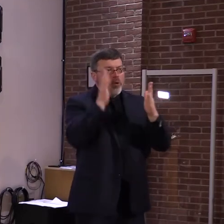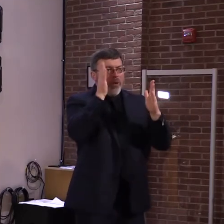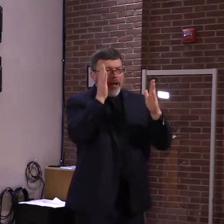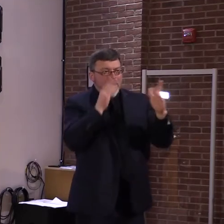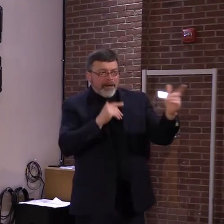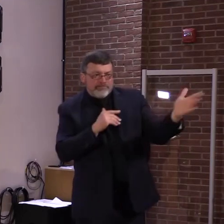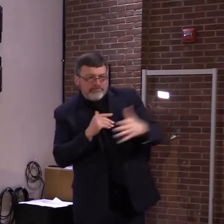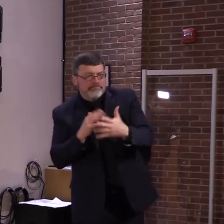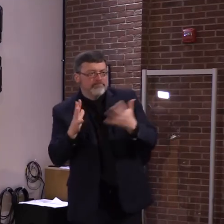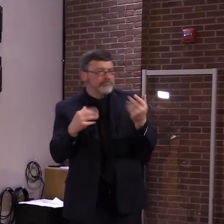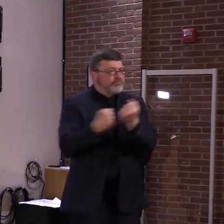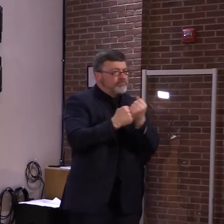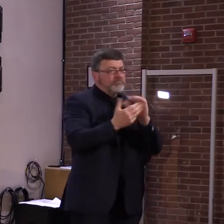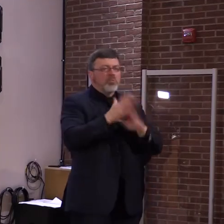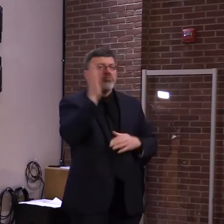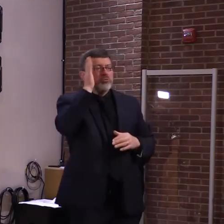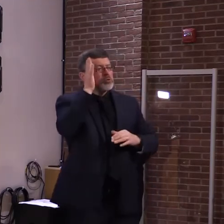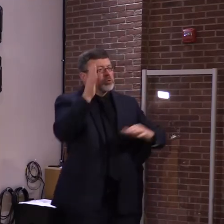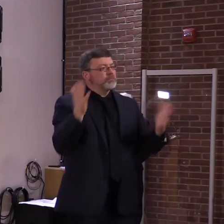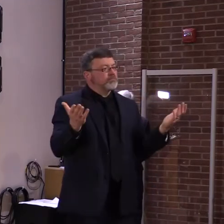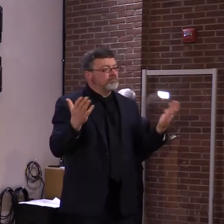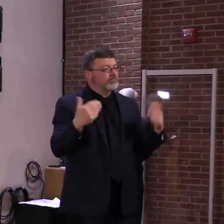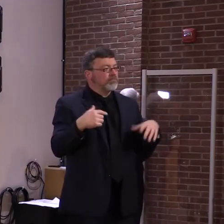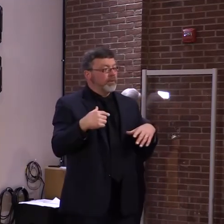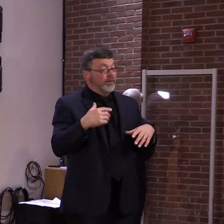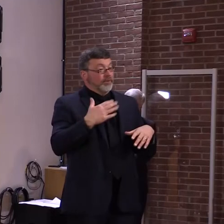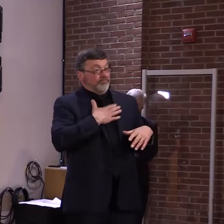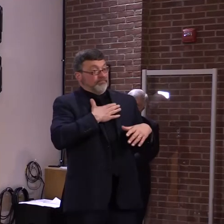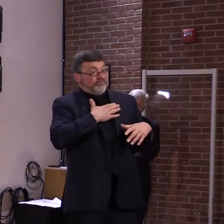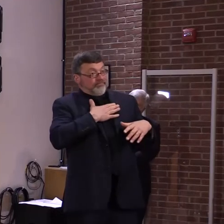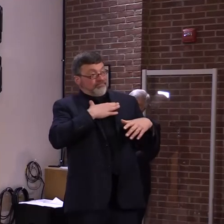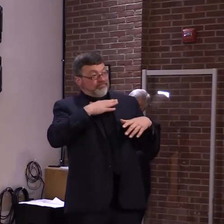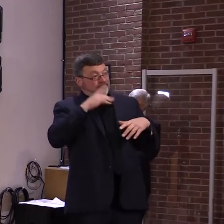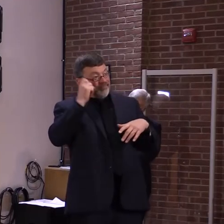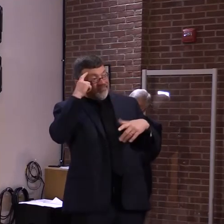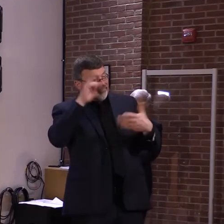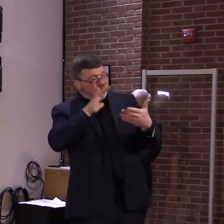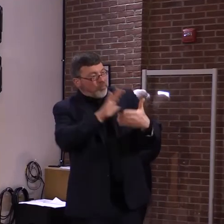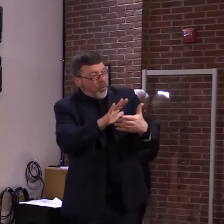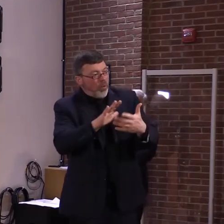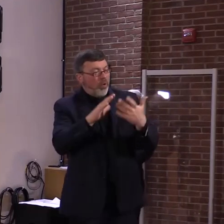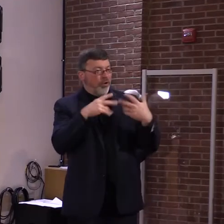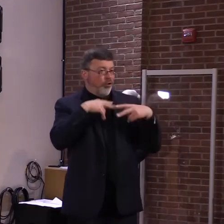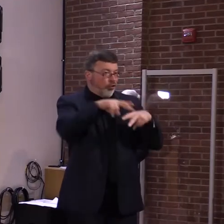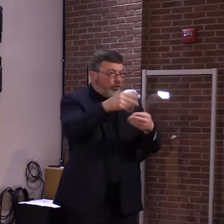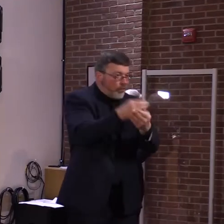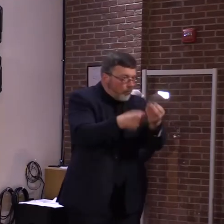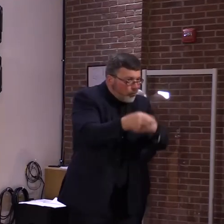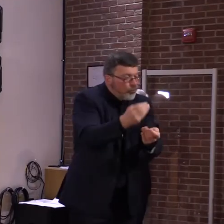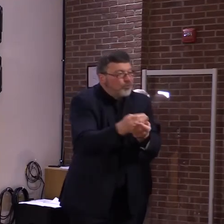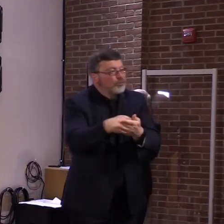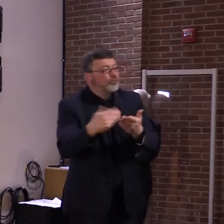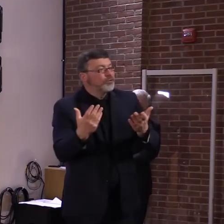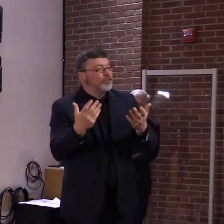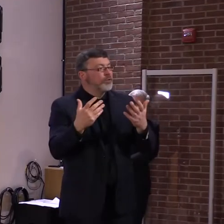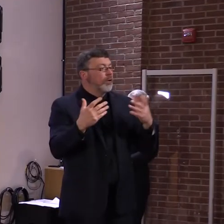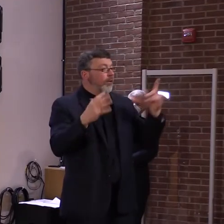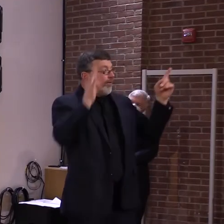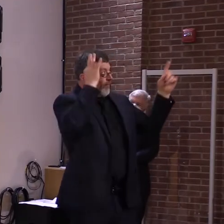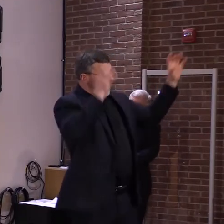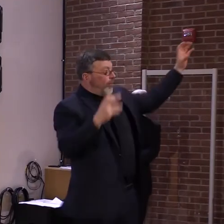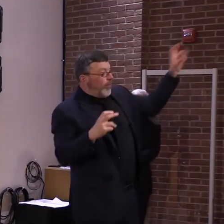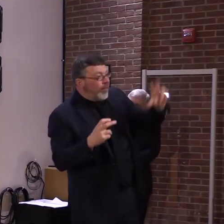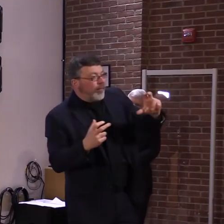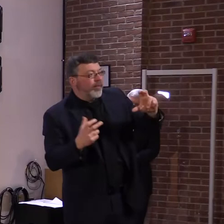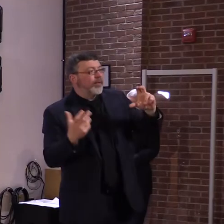with our approach to both my budget and to the ARPA federal funding has been to invest in our communities, to